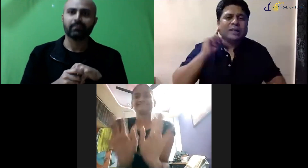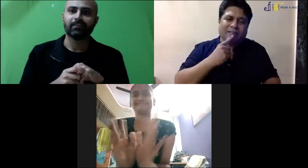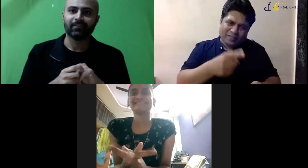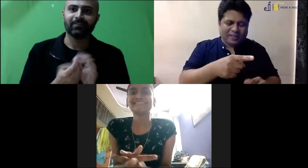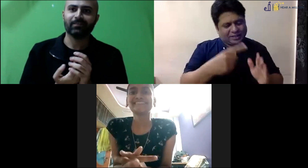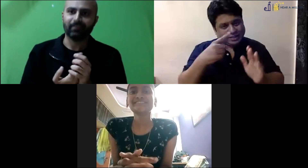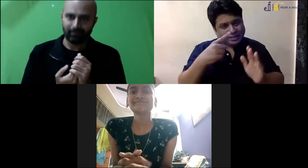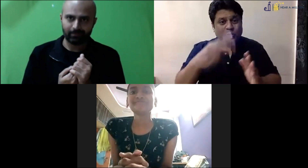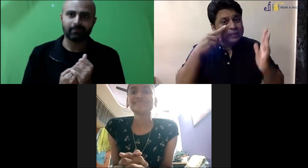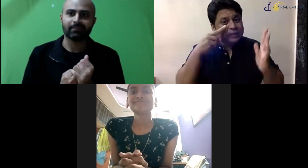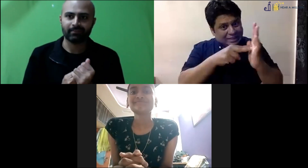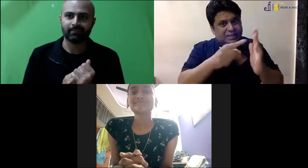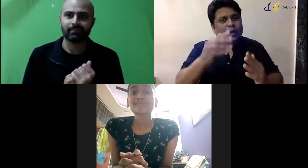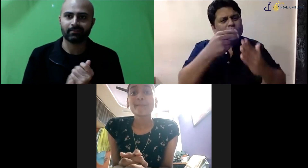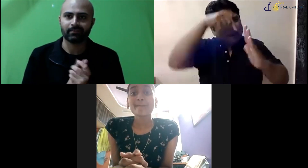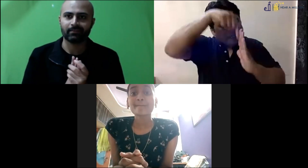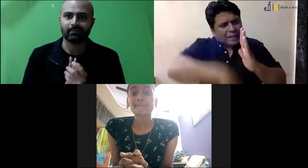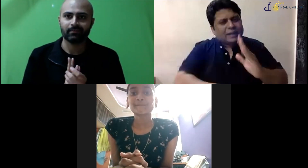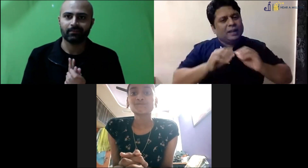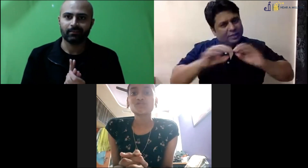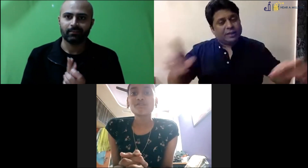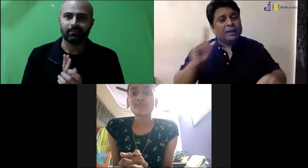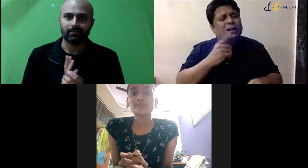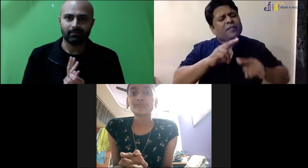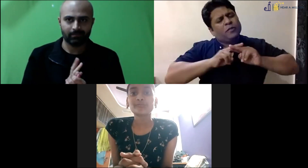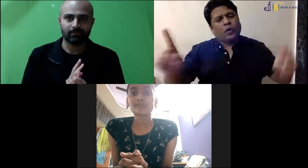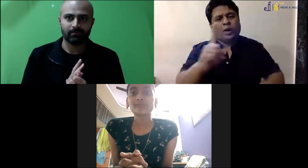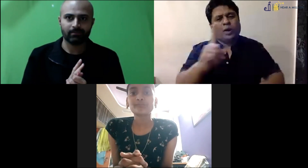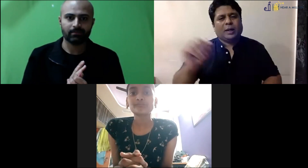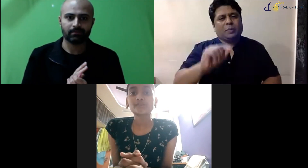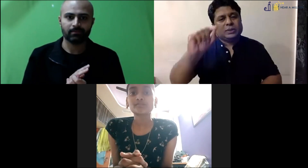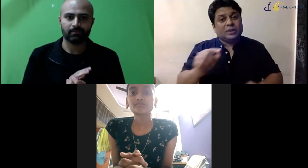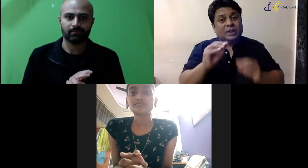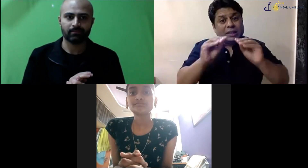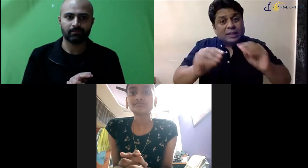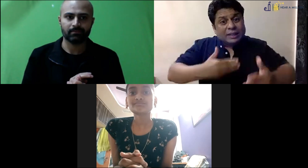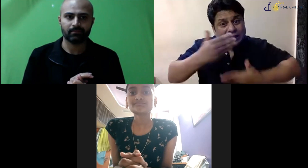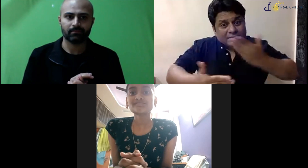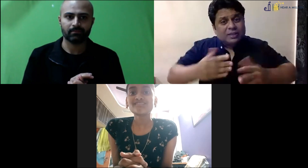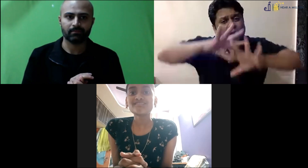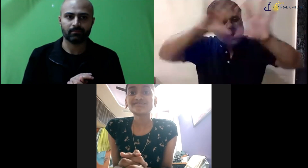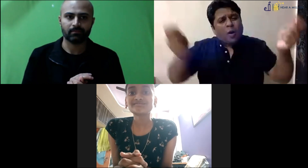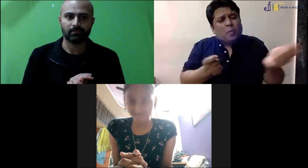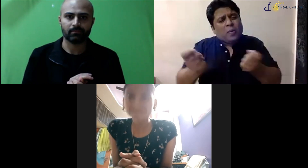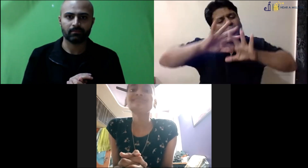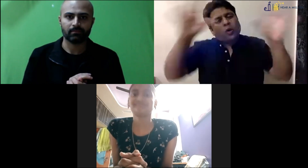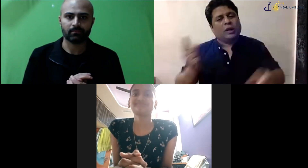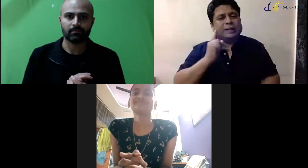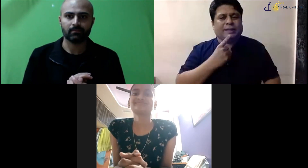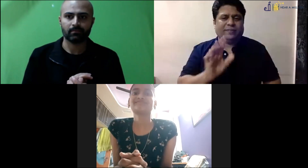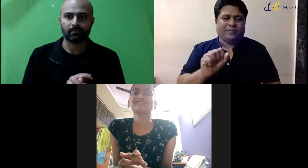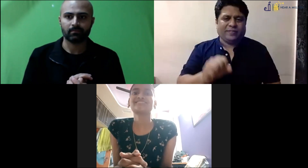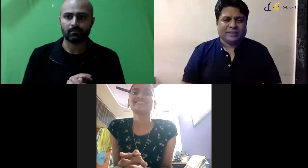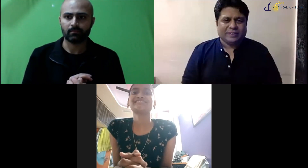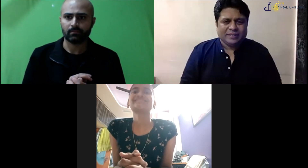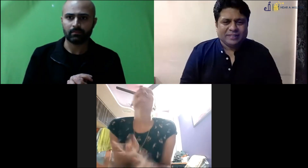Okay, okay. Then I will definitely, enroll and I'll understand. Yeah, we will share more information on DLP. Over there, the trainers, the